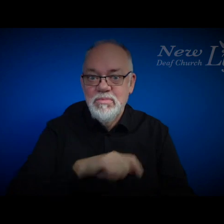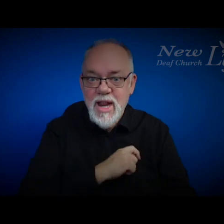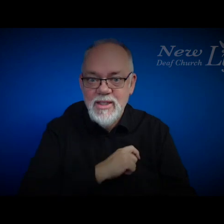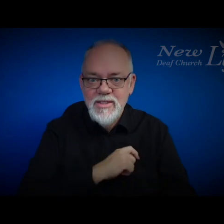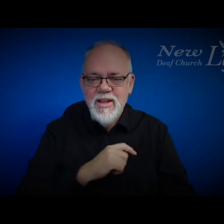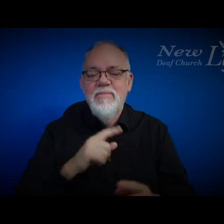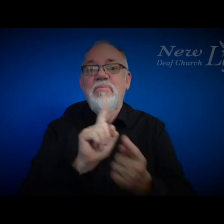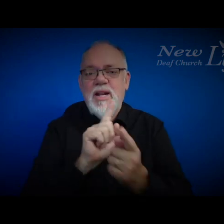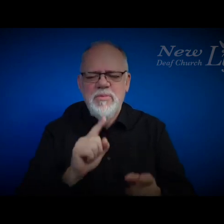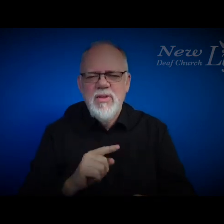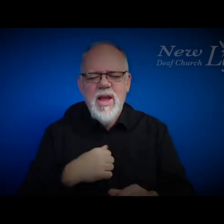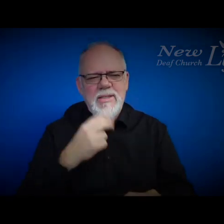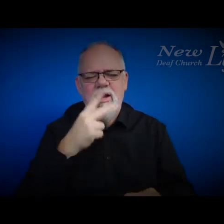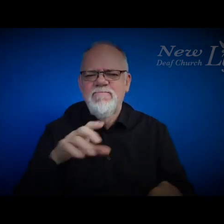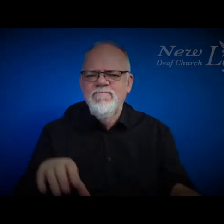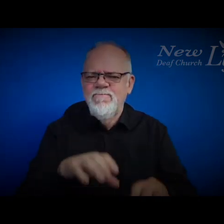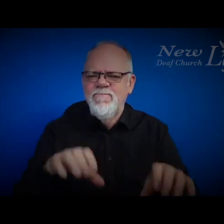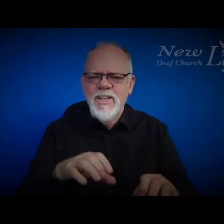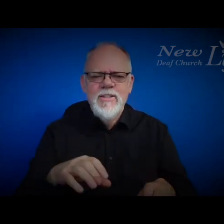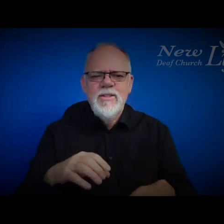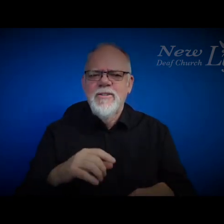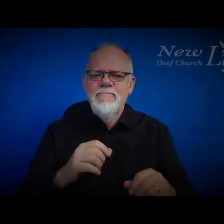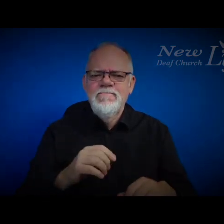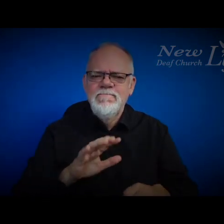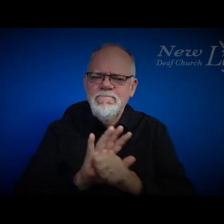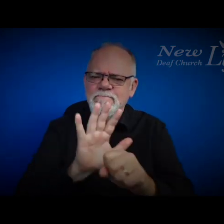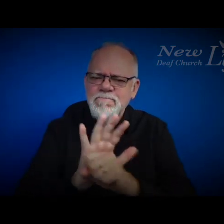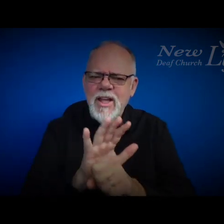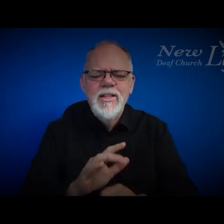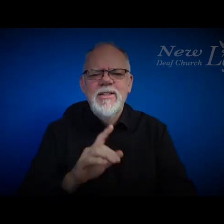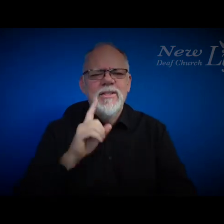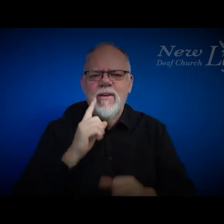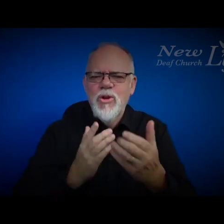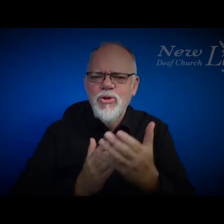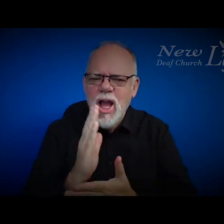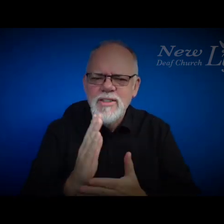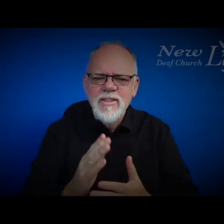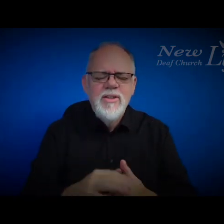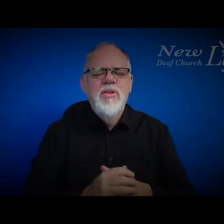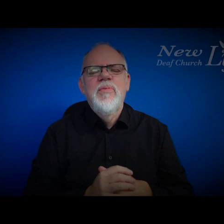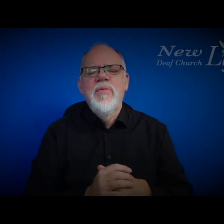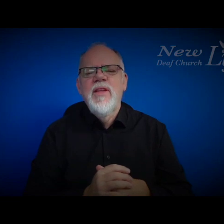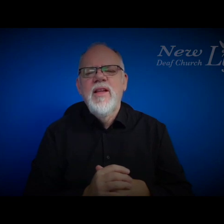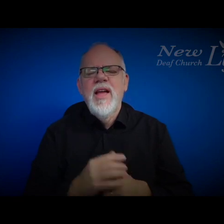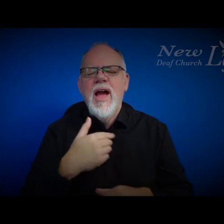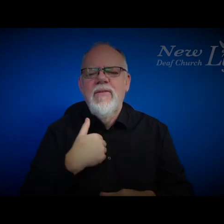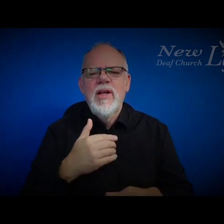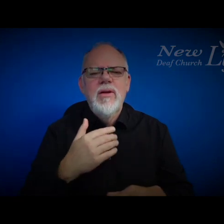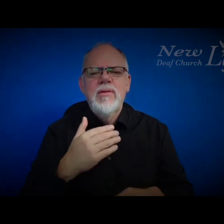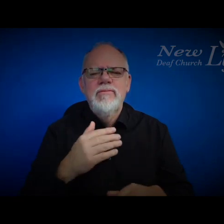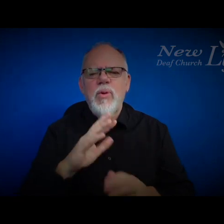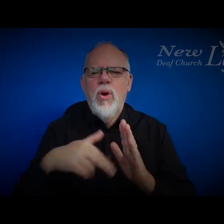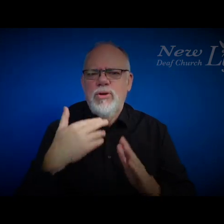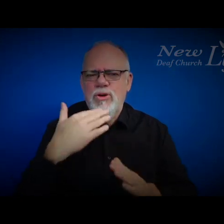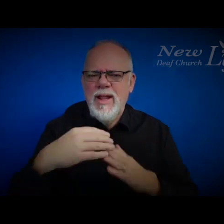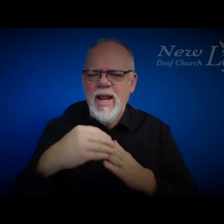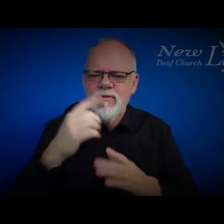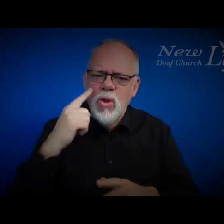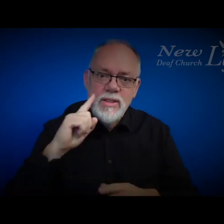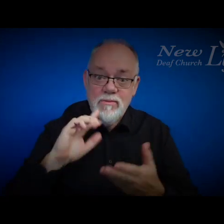and Spain, met him, and I saw the many things he did, and very much to advocate for deaf rights. He was a